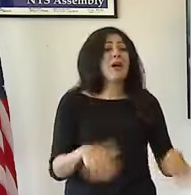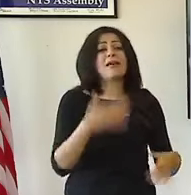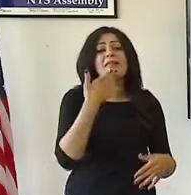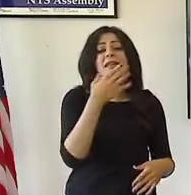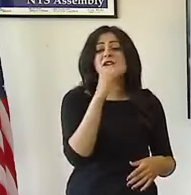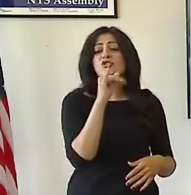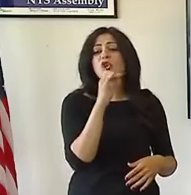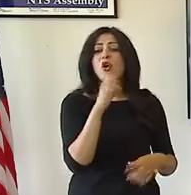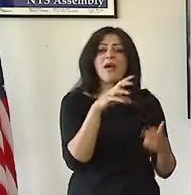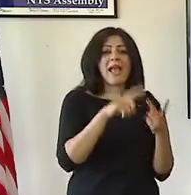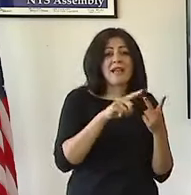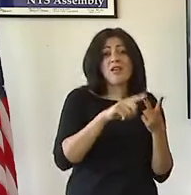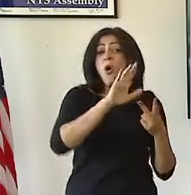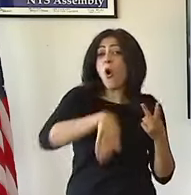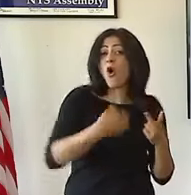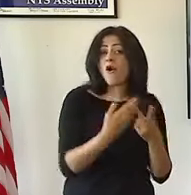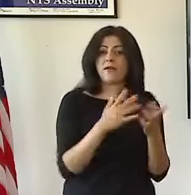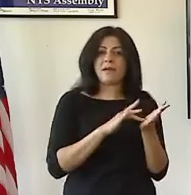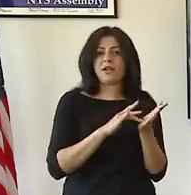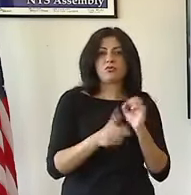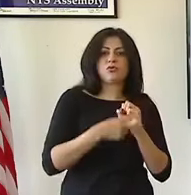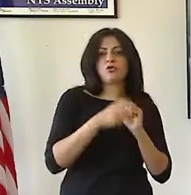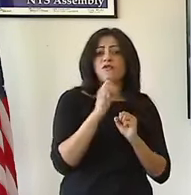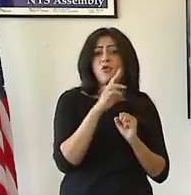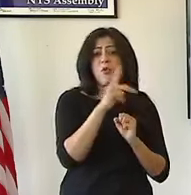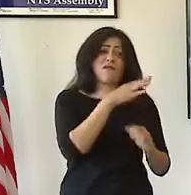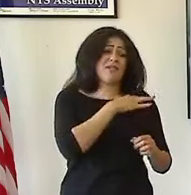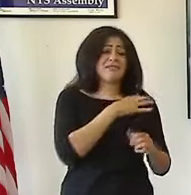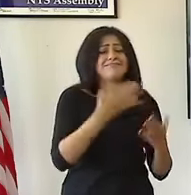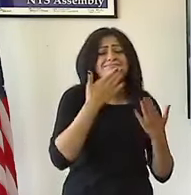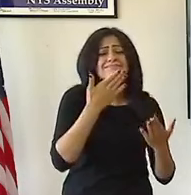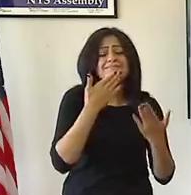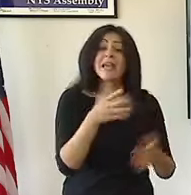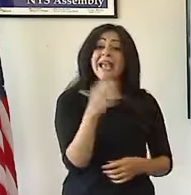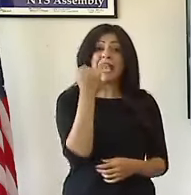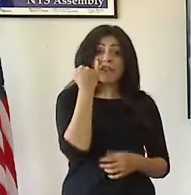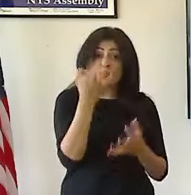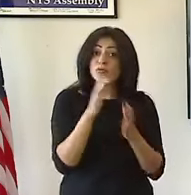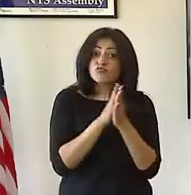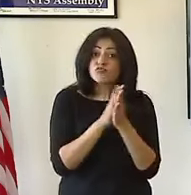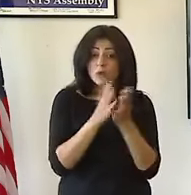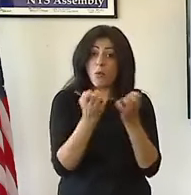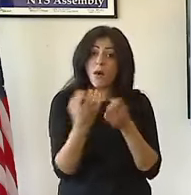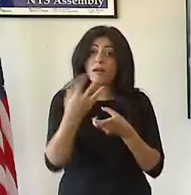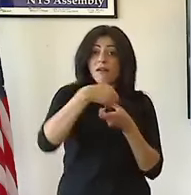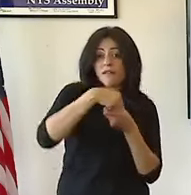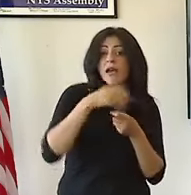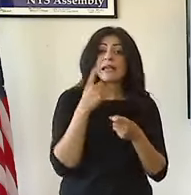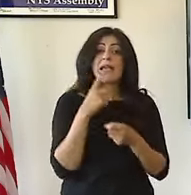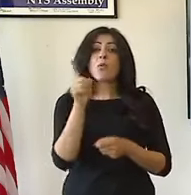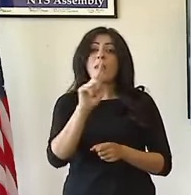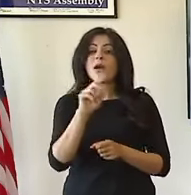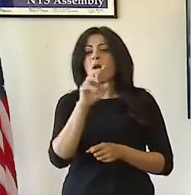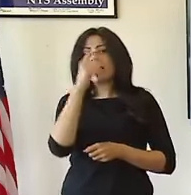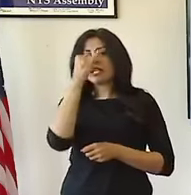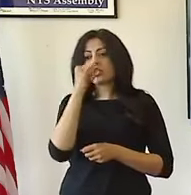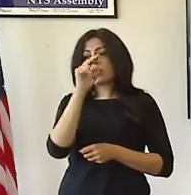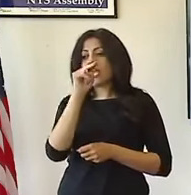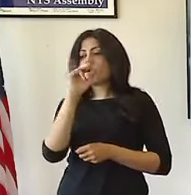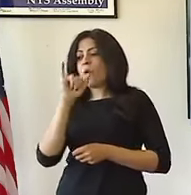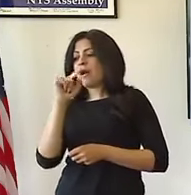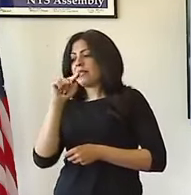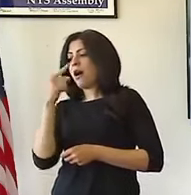all that you do. And if you want to join us and you want to volunteer, you can volunteer at dutchessny.gov. duchess.ny.gov/MRC. You just actually